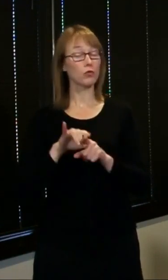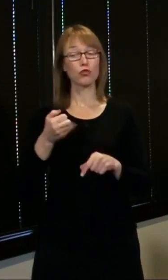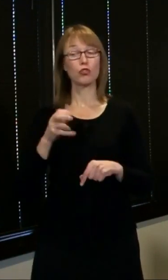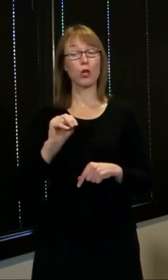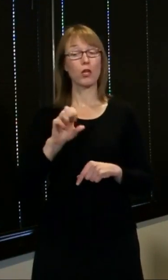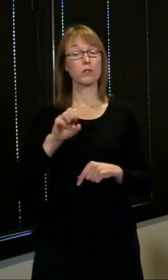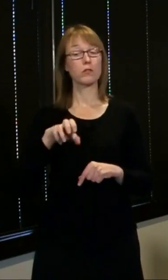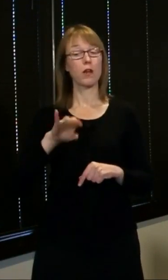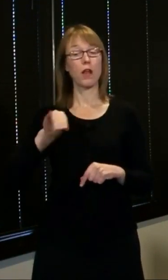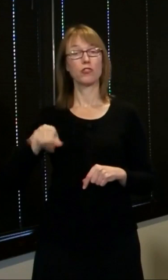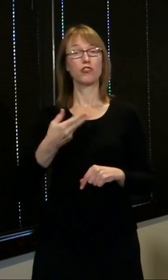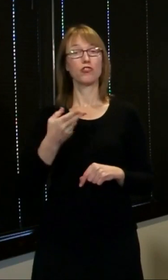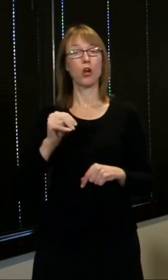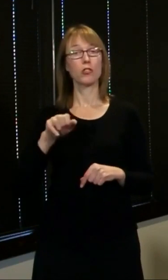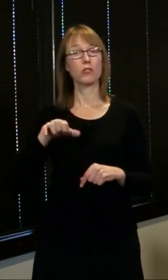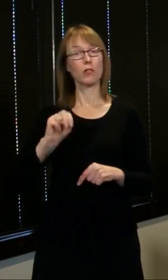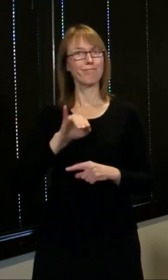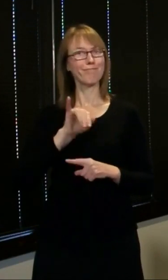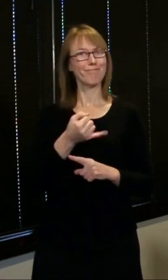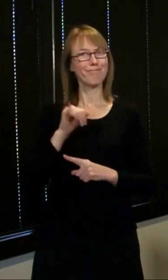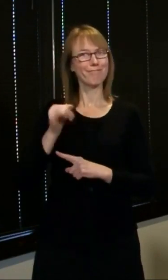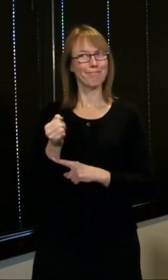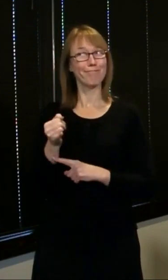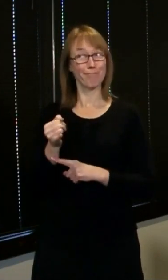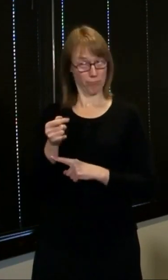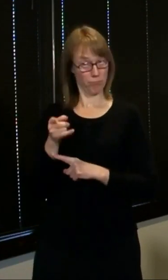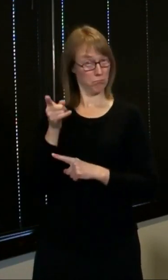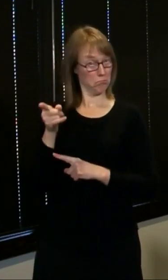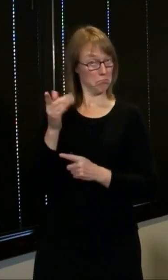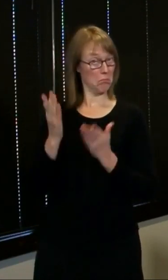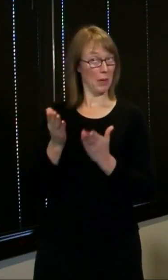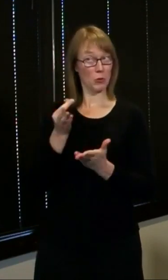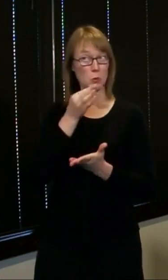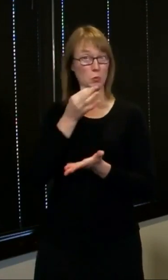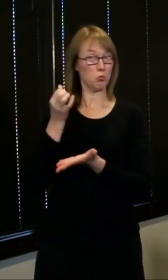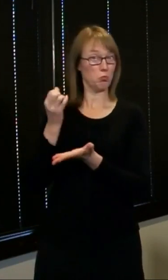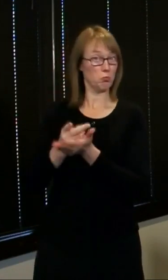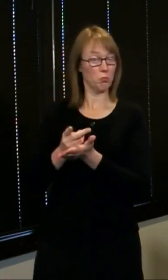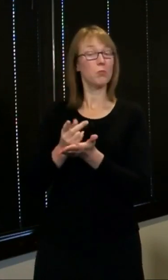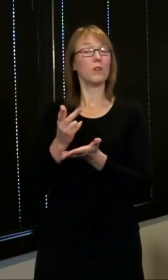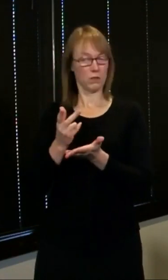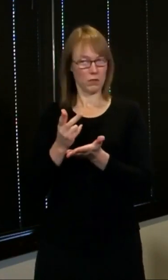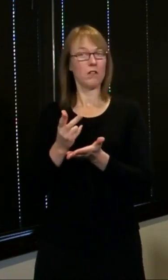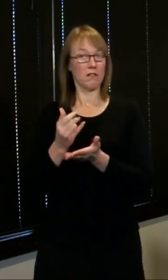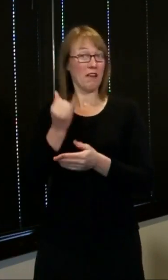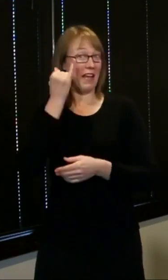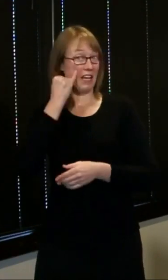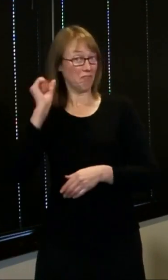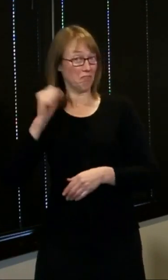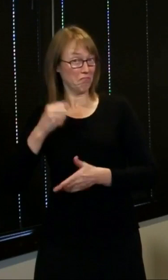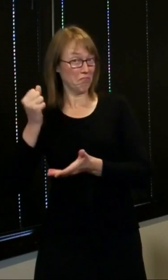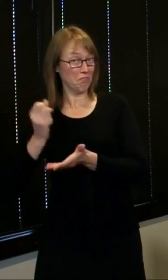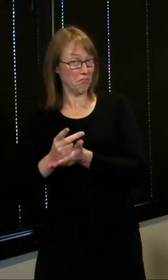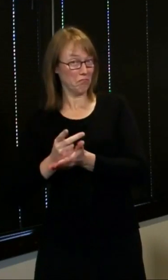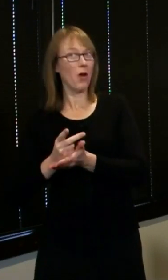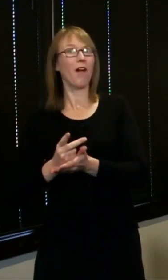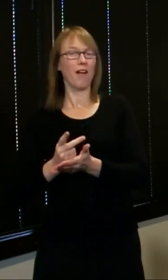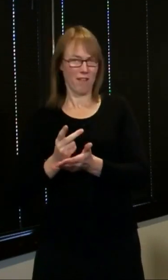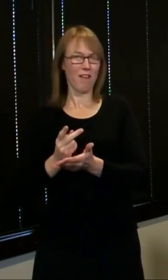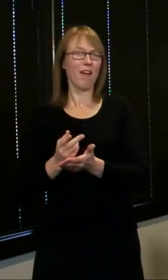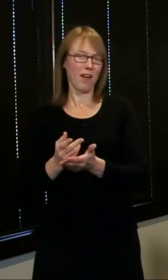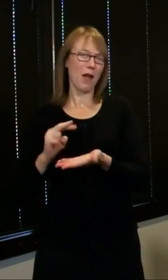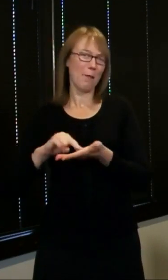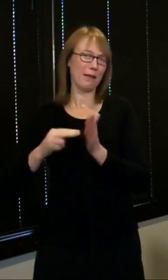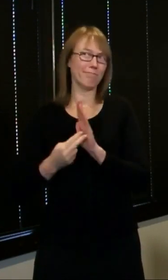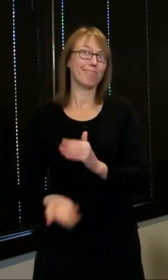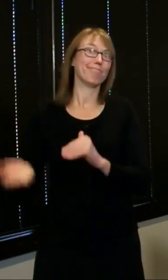coming online as well. But we suspect that it will, and that will be even more doses. And so that's all good news.